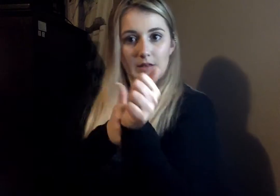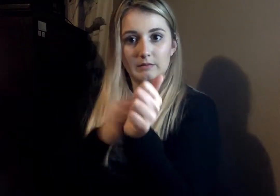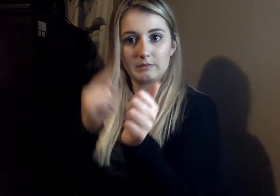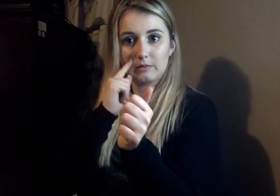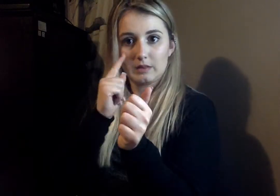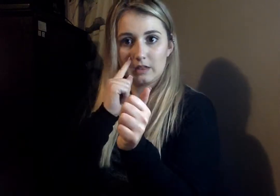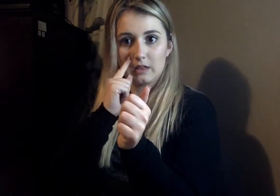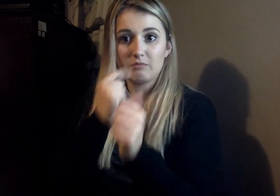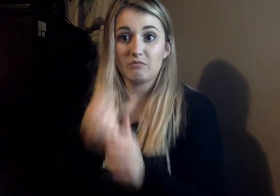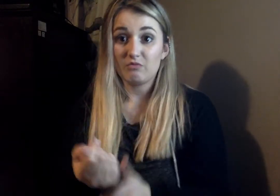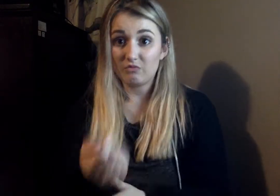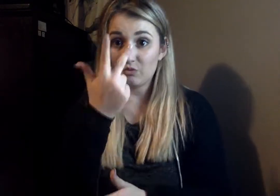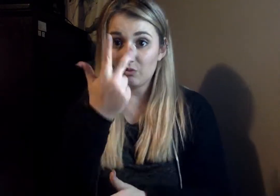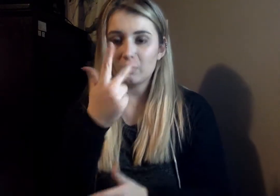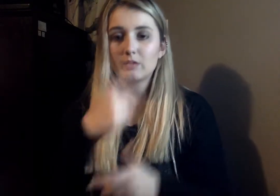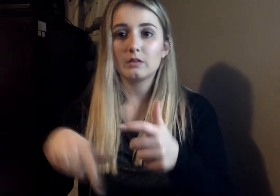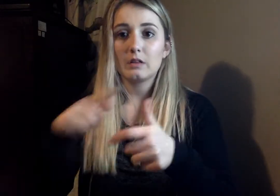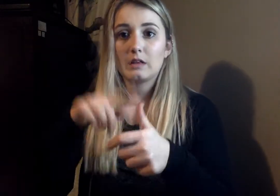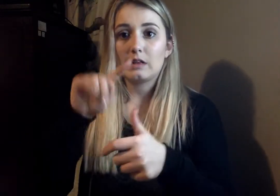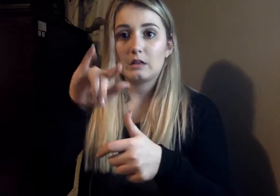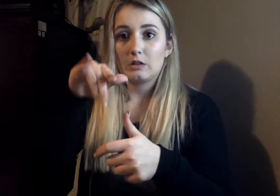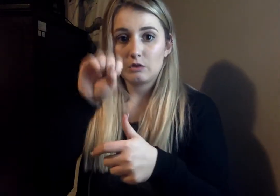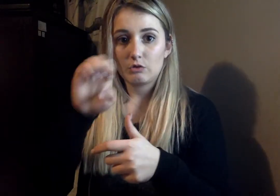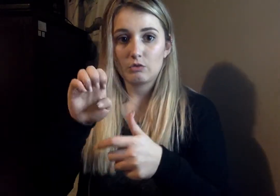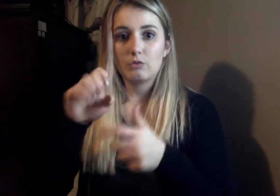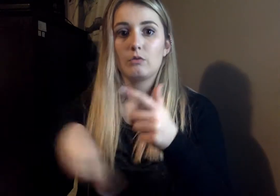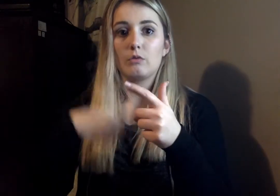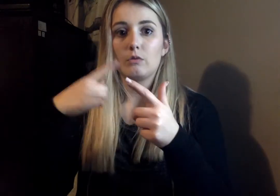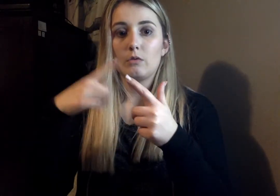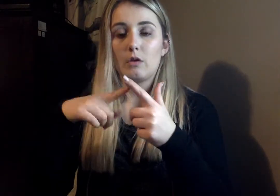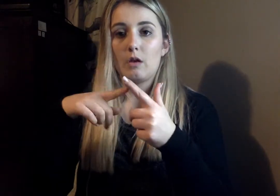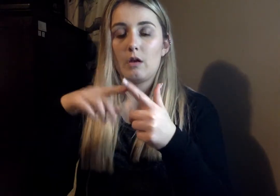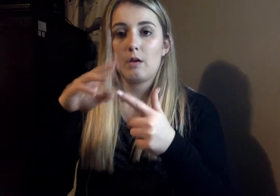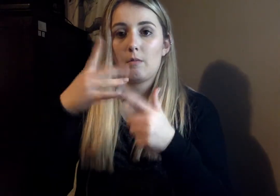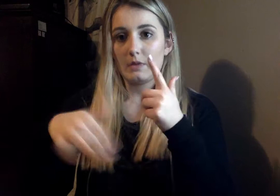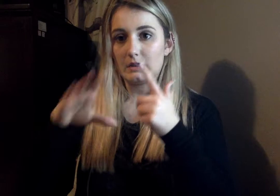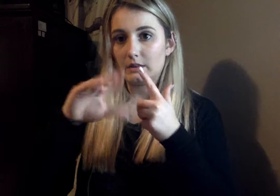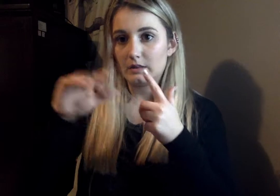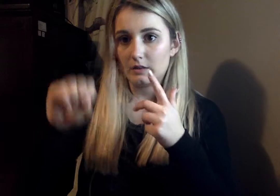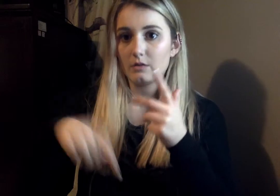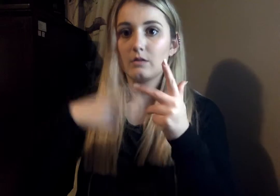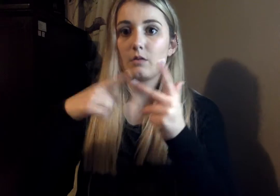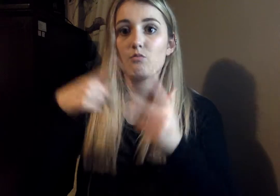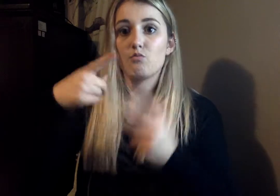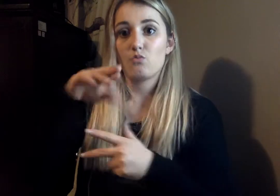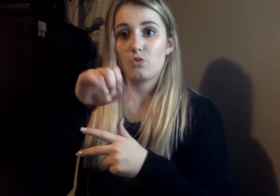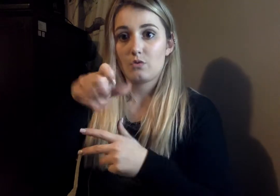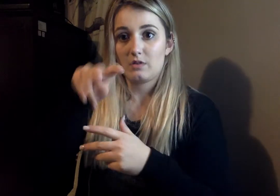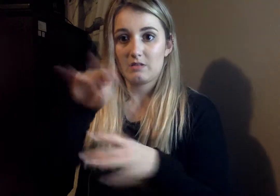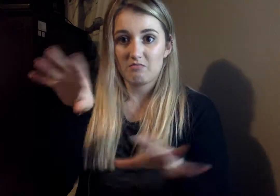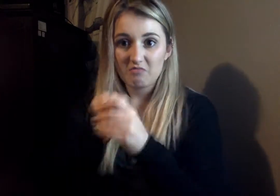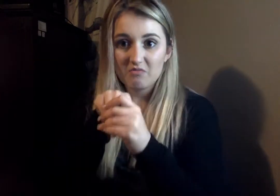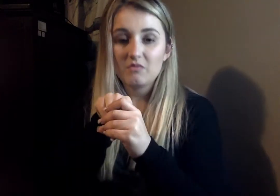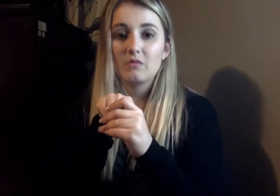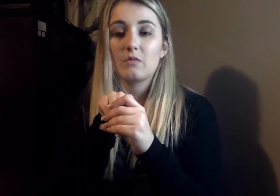protein. And because they're suspended within the vitreous humor, the gel-like liquid that fills the inside of your eye,